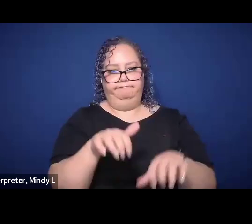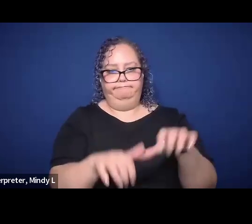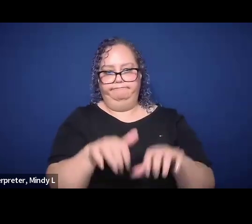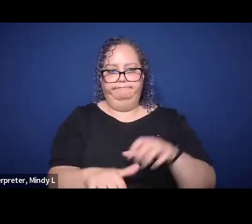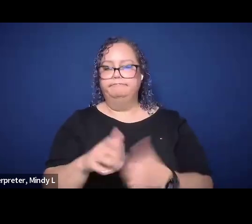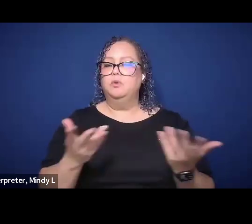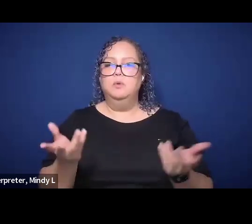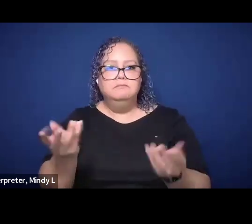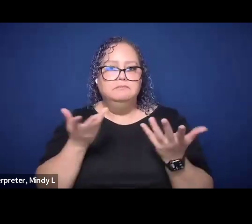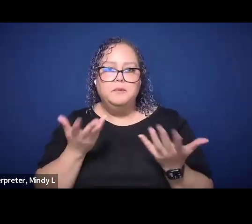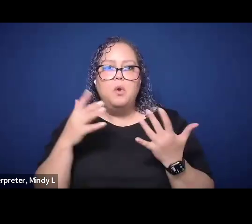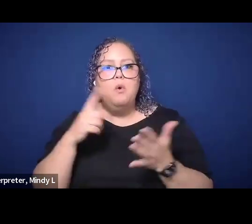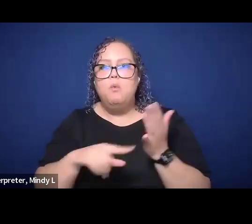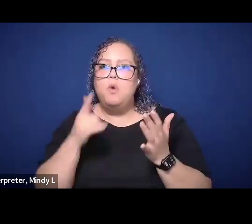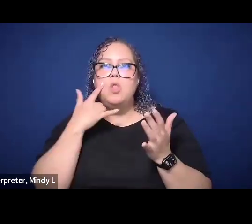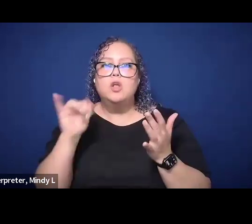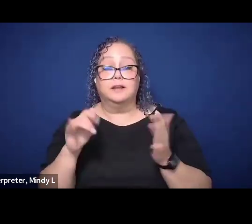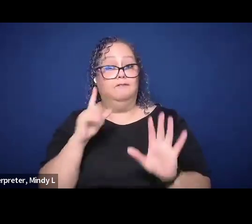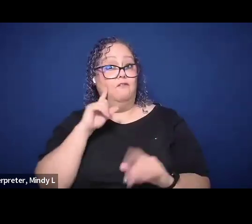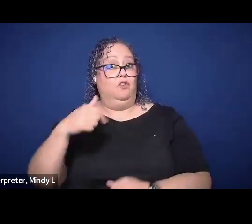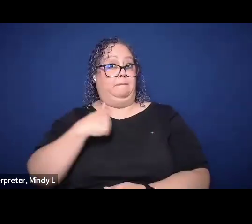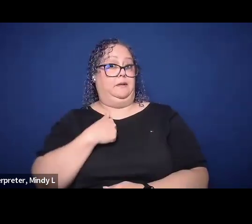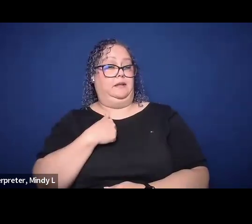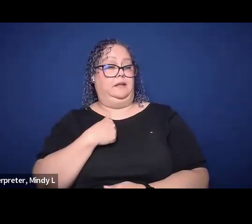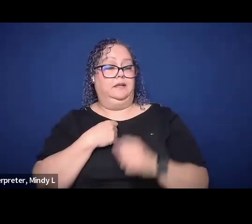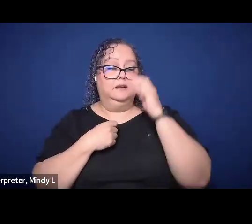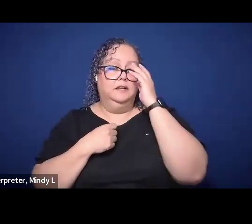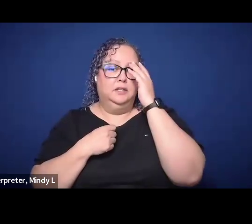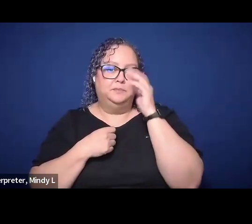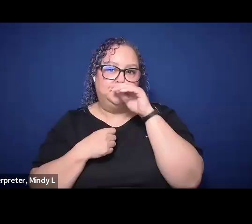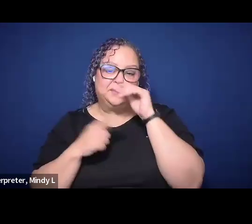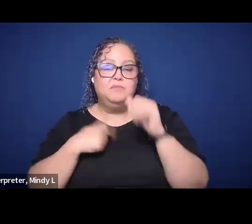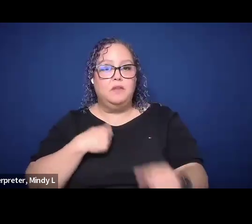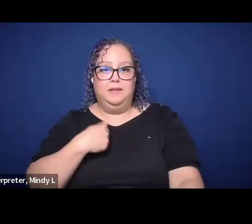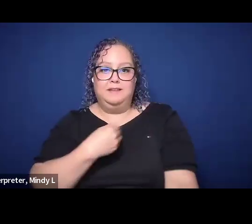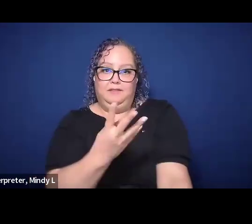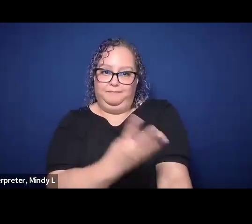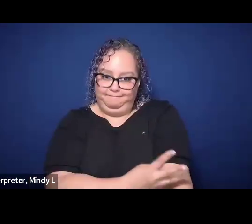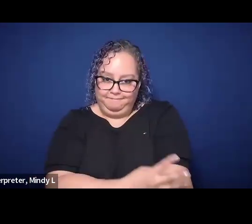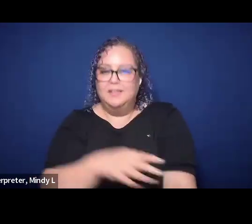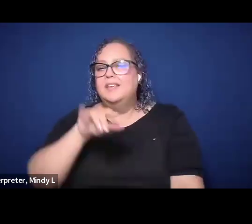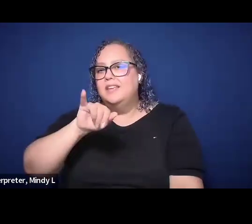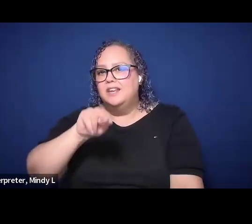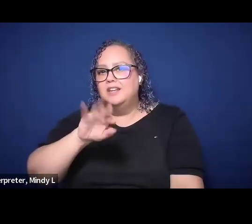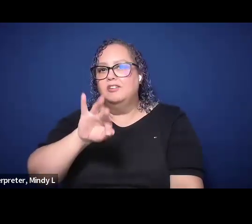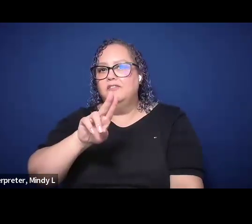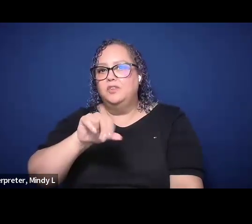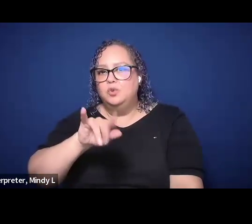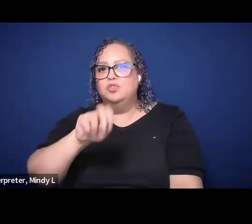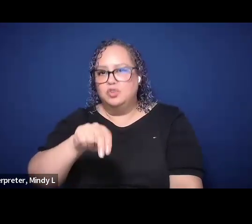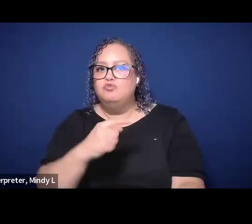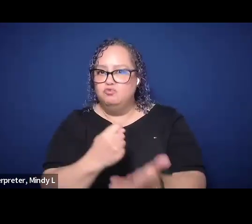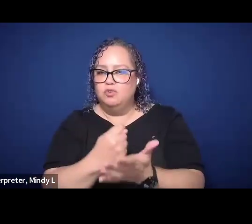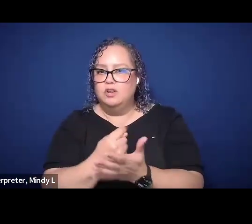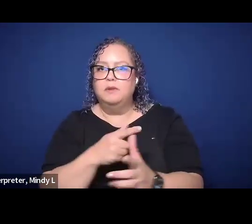For me, that includes infusions, treatment days. It includes physical therapy